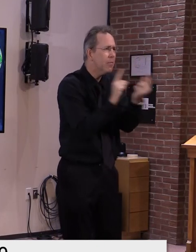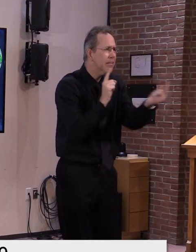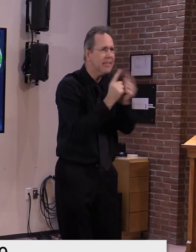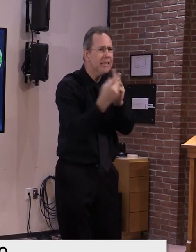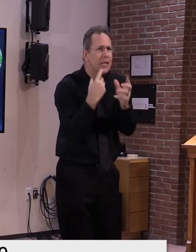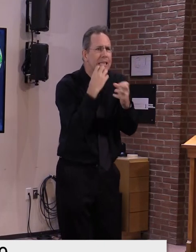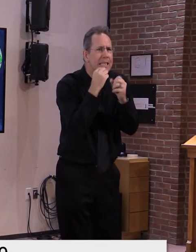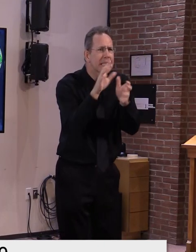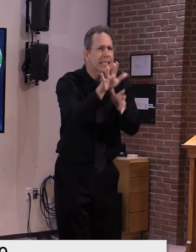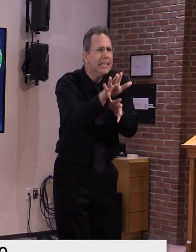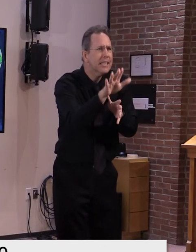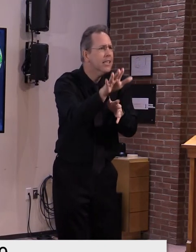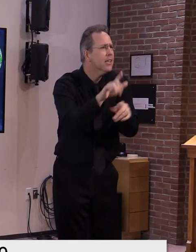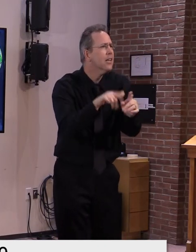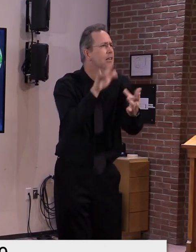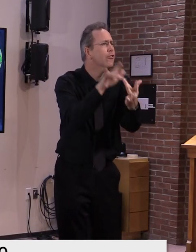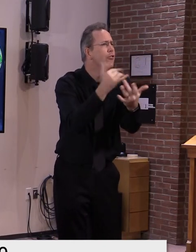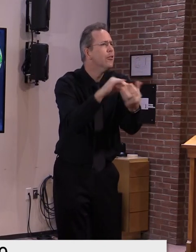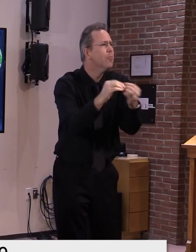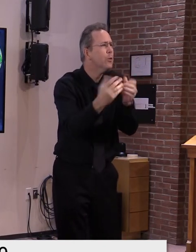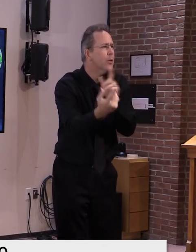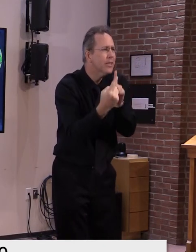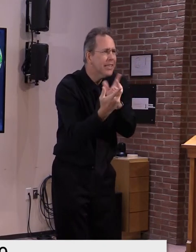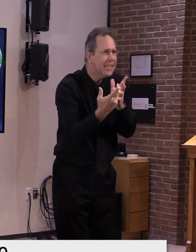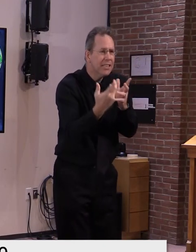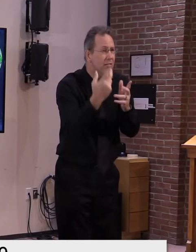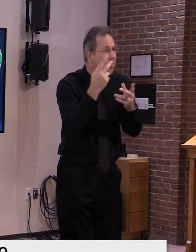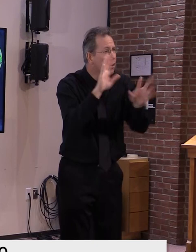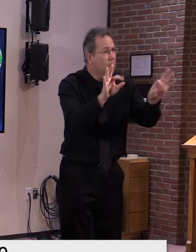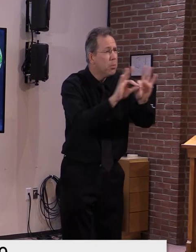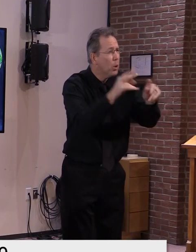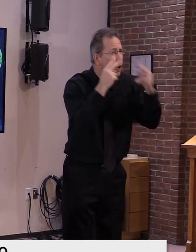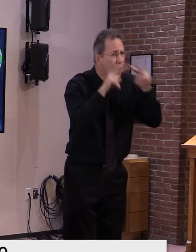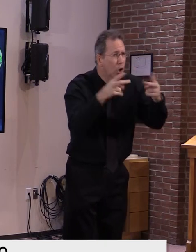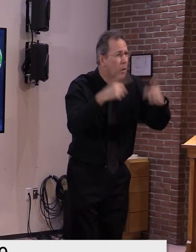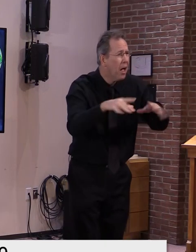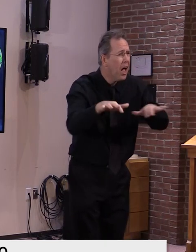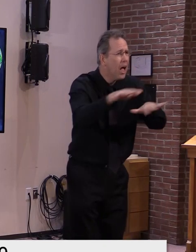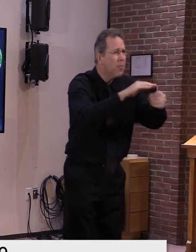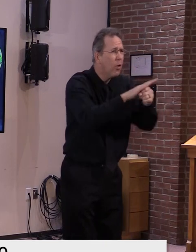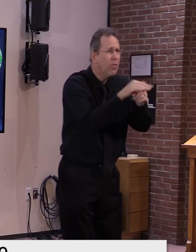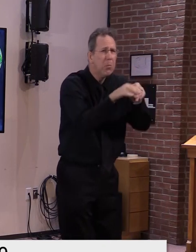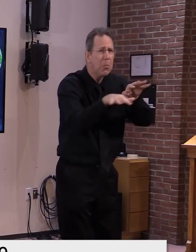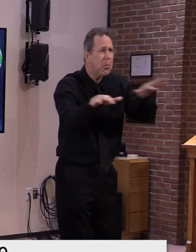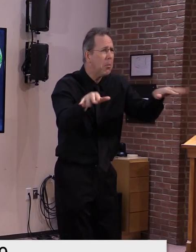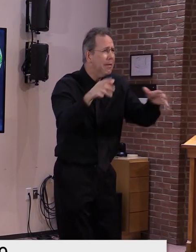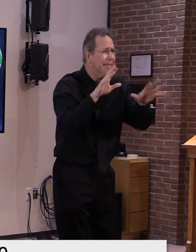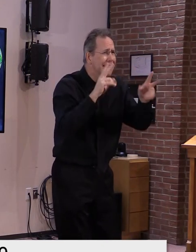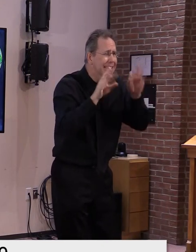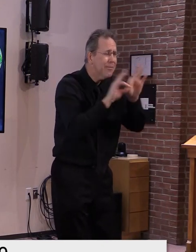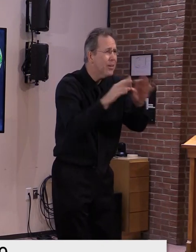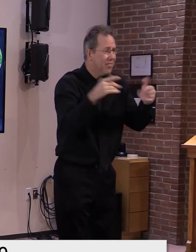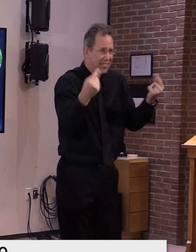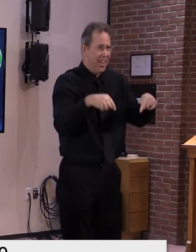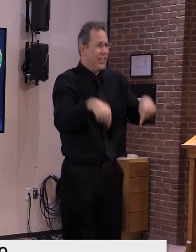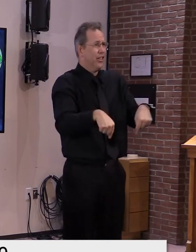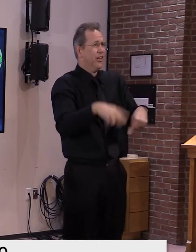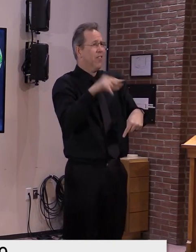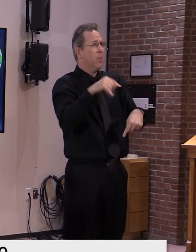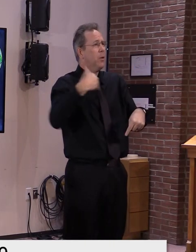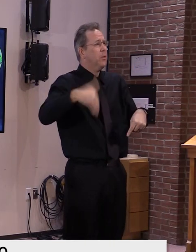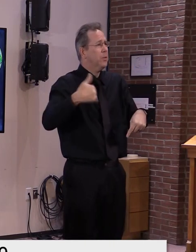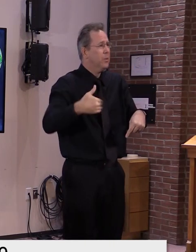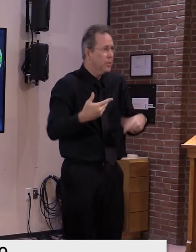attention to what's happening right before our eyes. That's why I'm once again urging Vermonters to follow our health